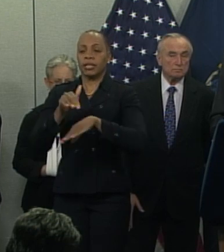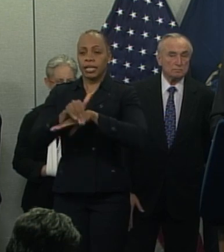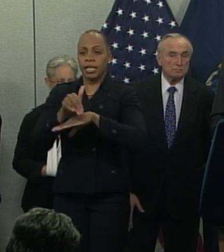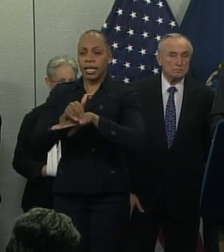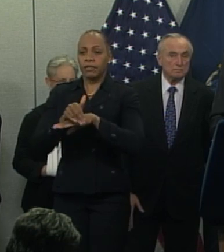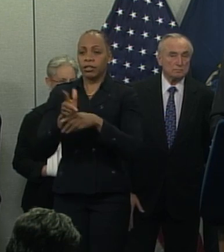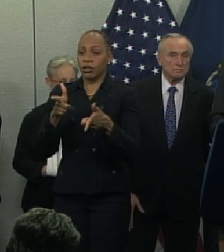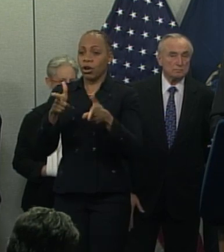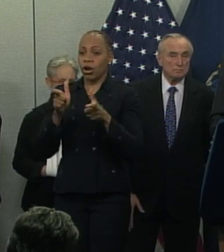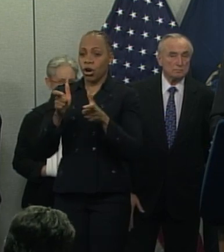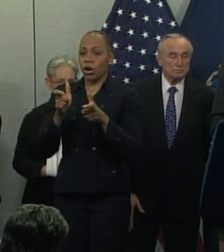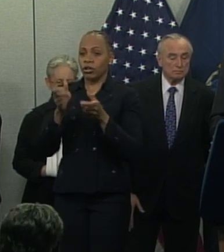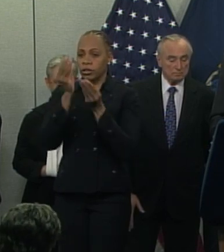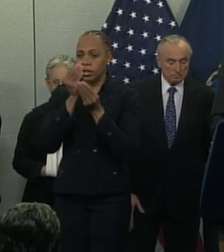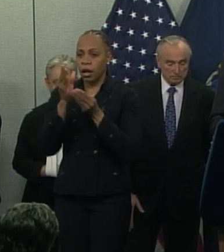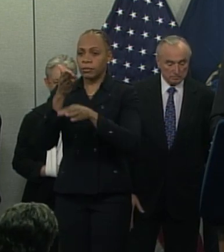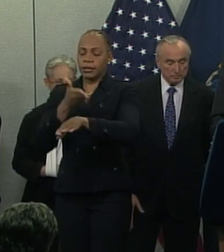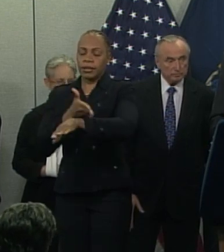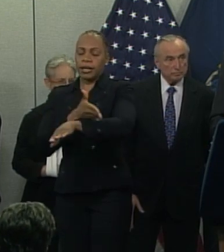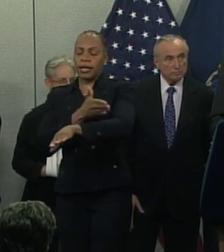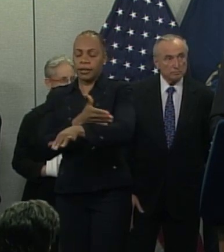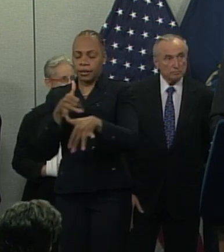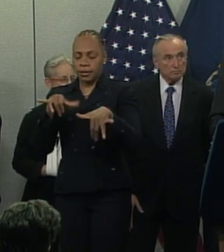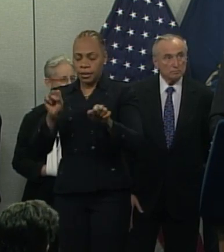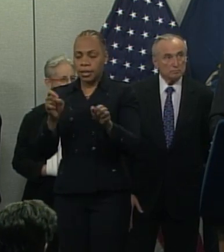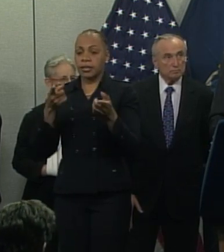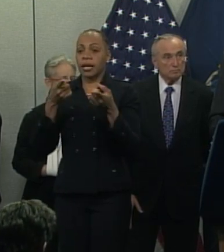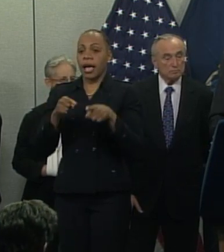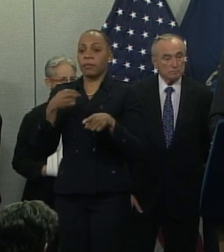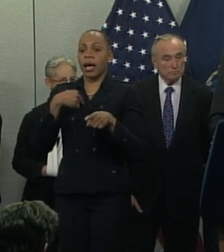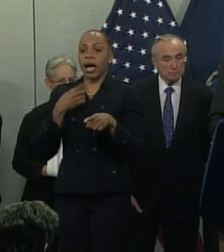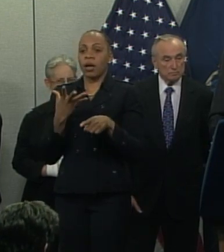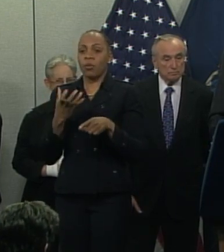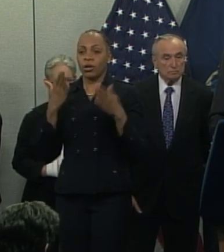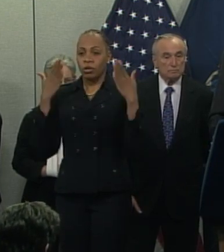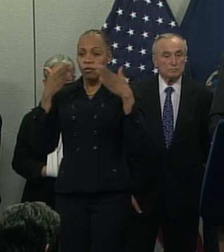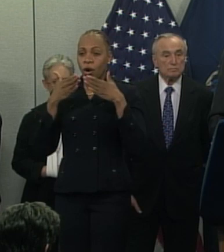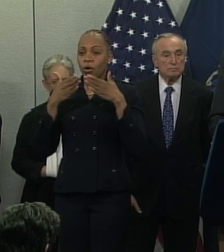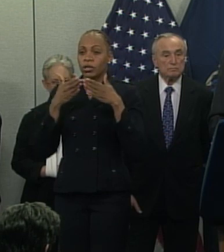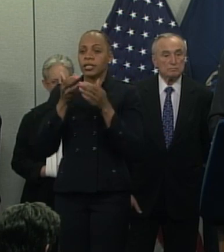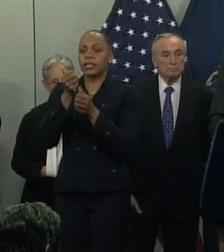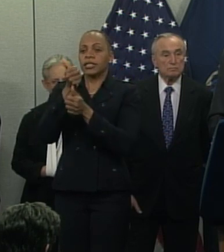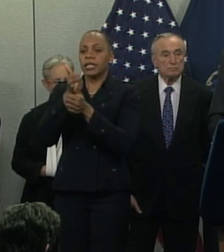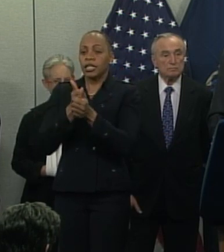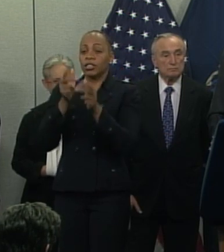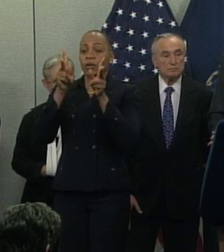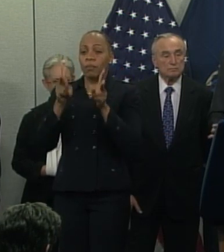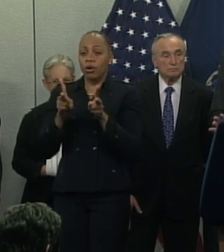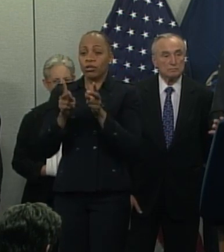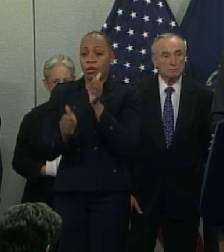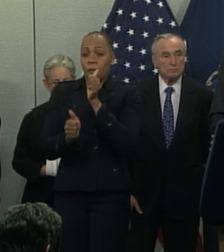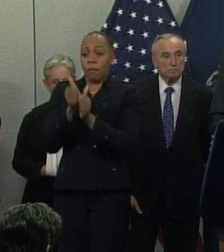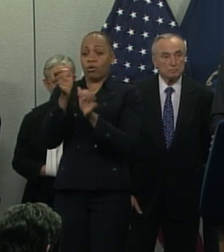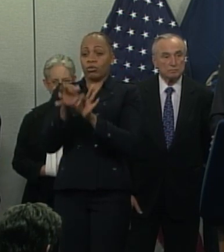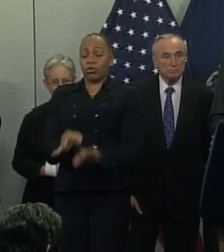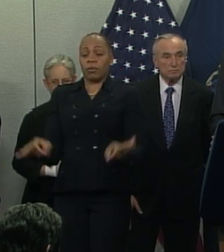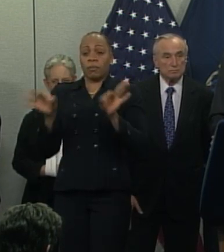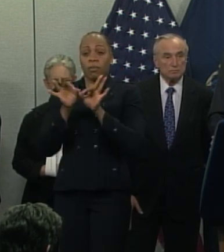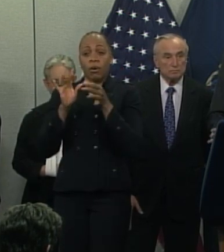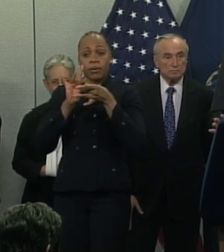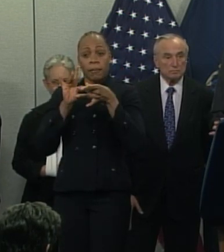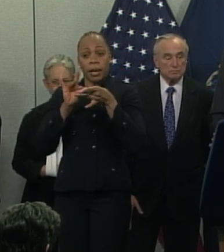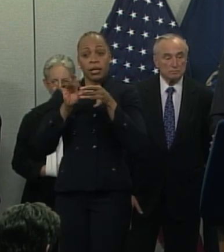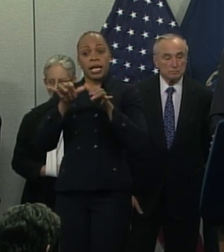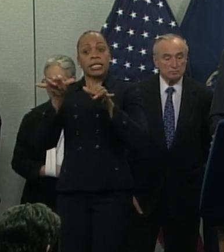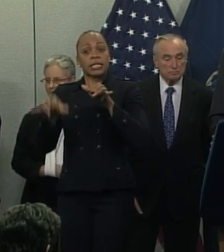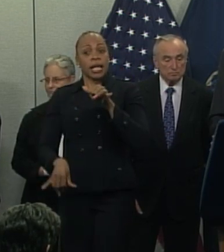will do so. I like to focus everyone on the most important message. The most important message is stay in tonight.